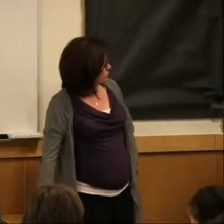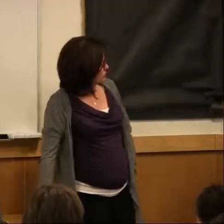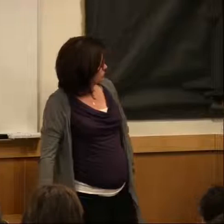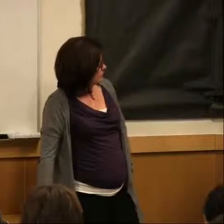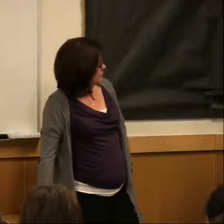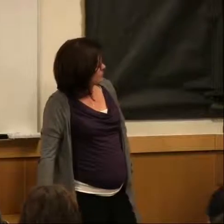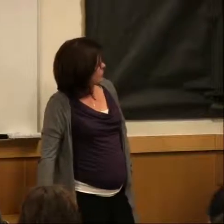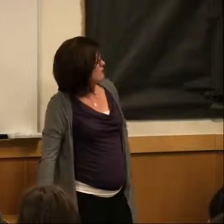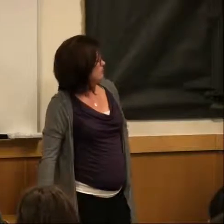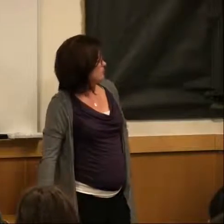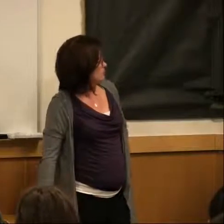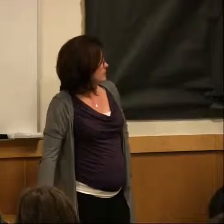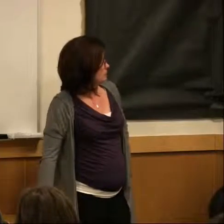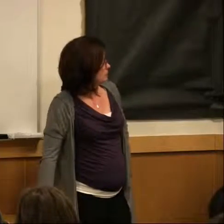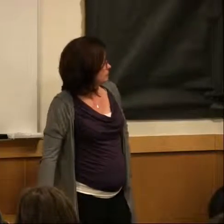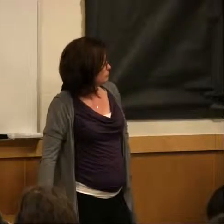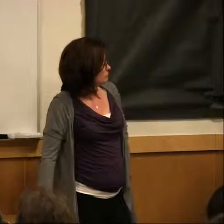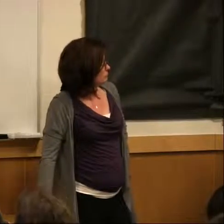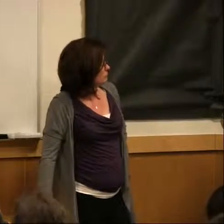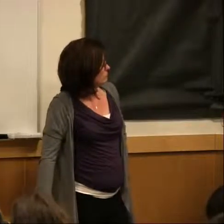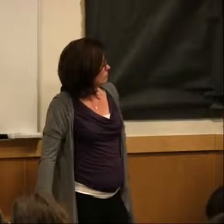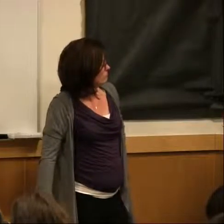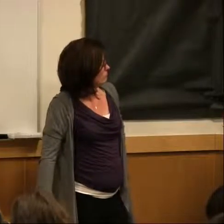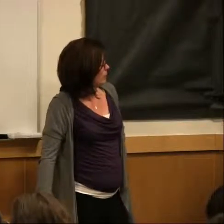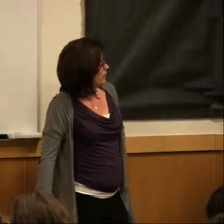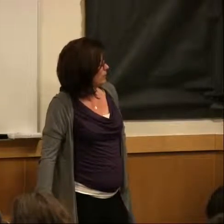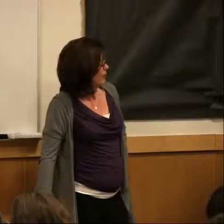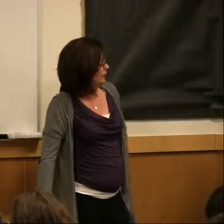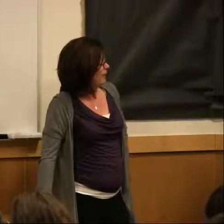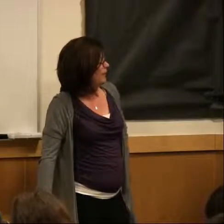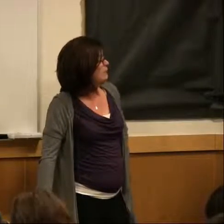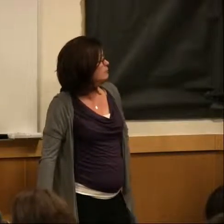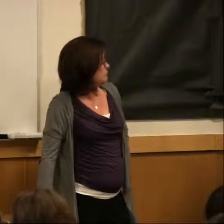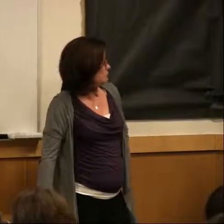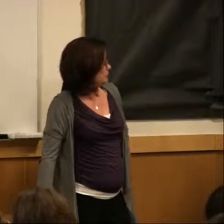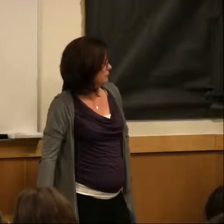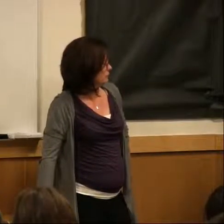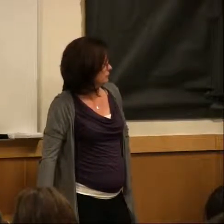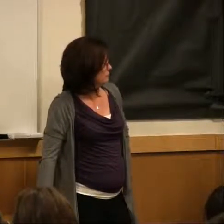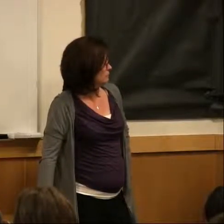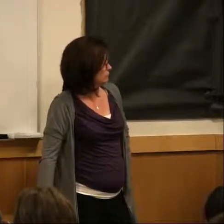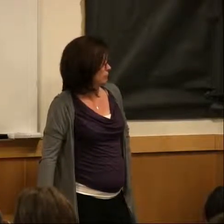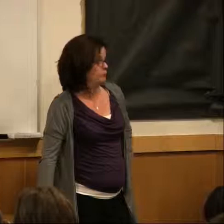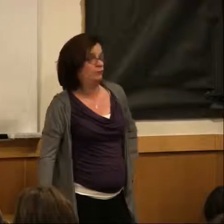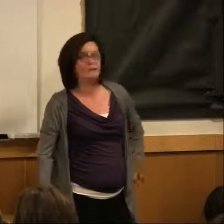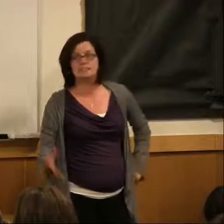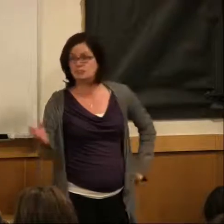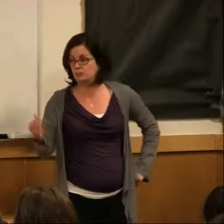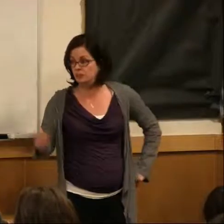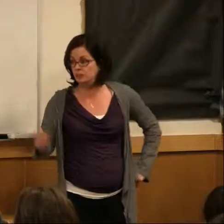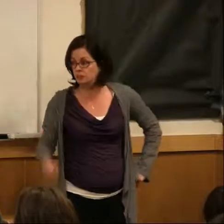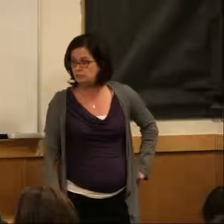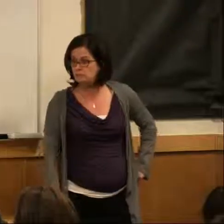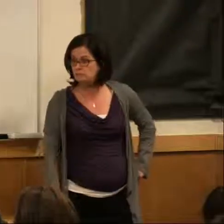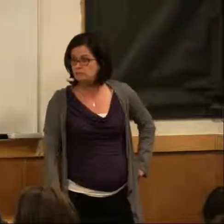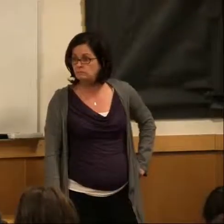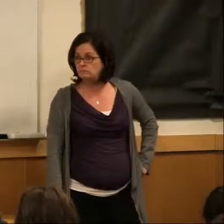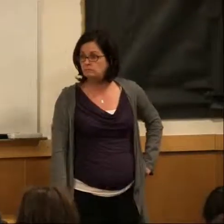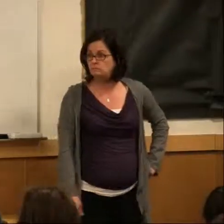So this person has autism, let's say, and they are unable to speak. What do you do in that